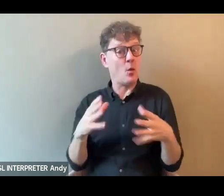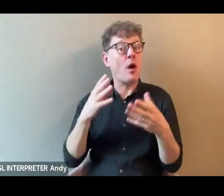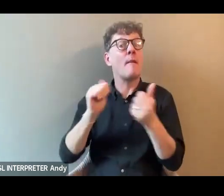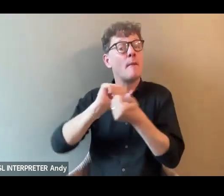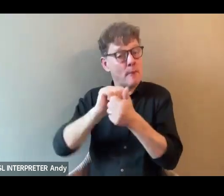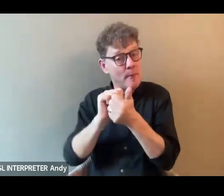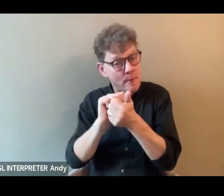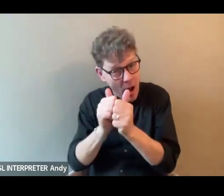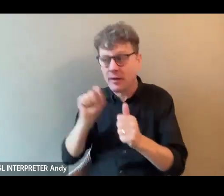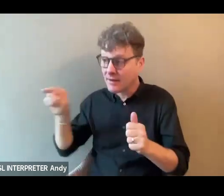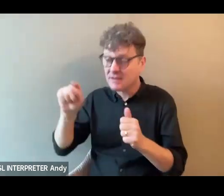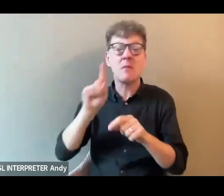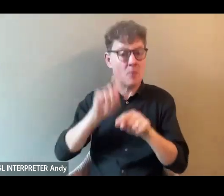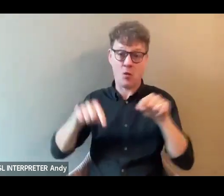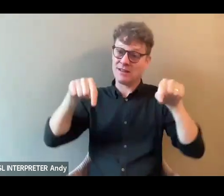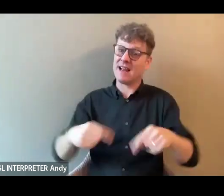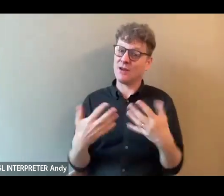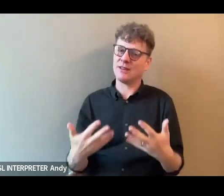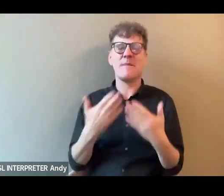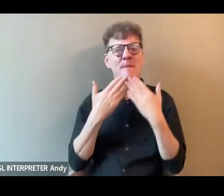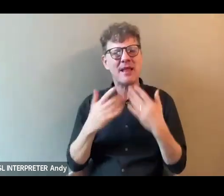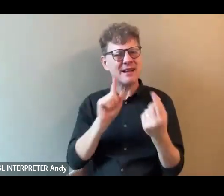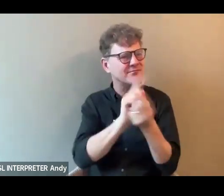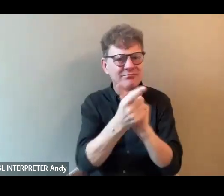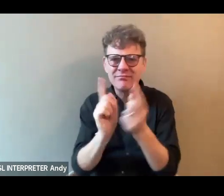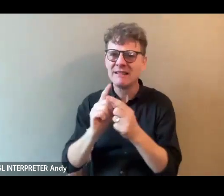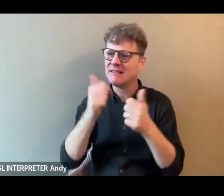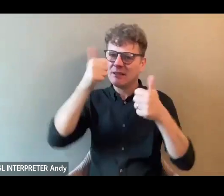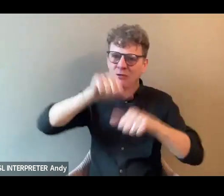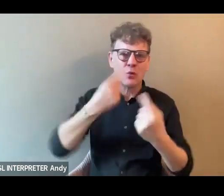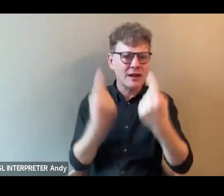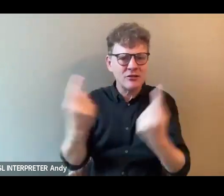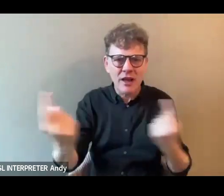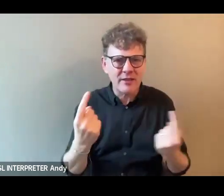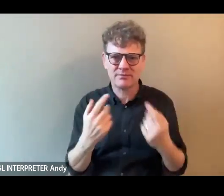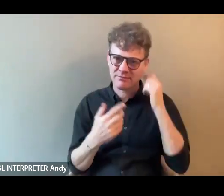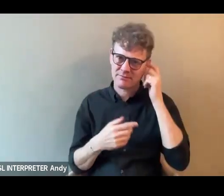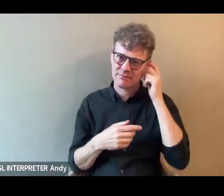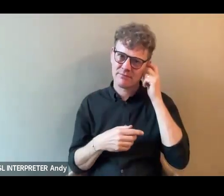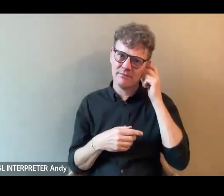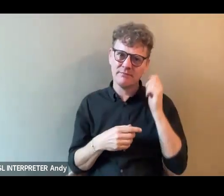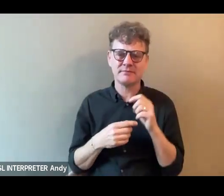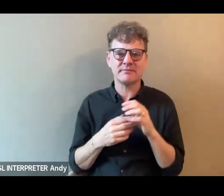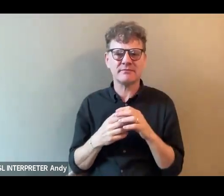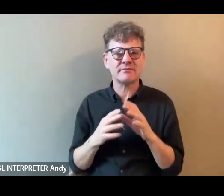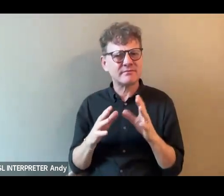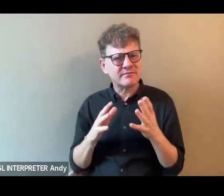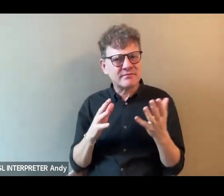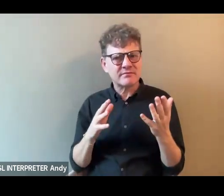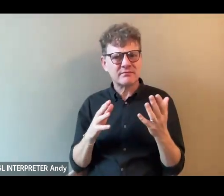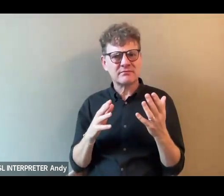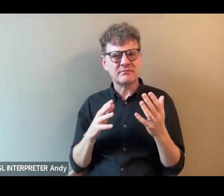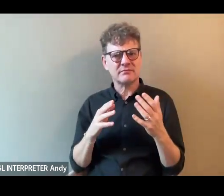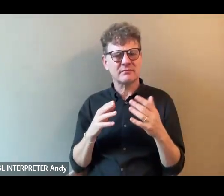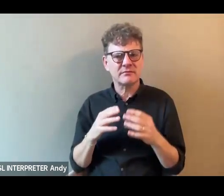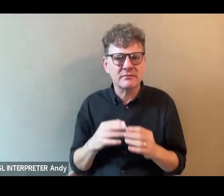most of whom are in the room today as well. So please do get to know each other. Obviously, you've all had the chance to indicate whether or not you want to speak to people.